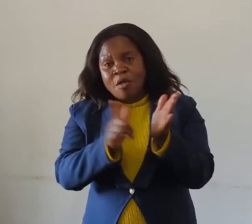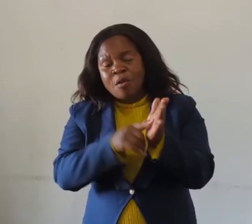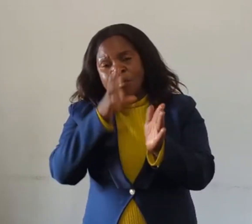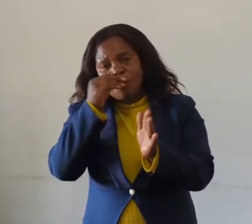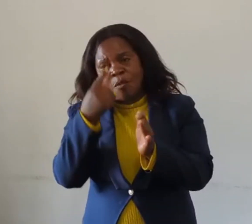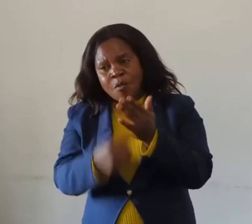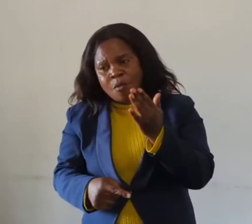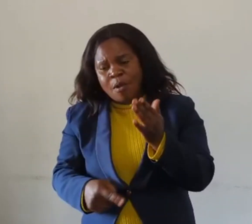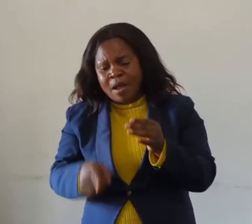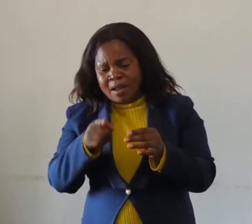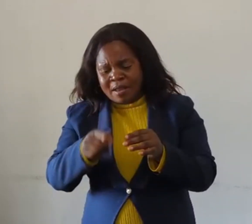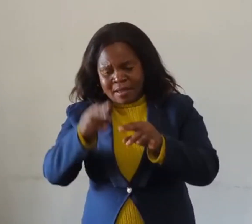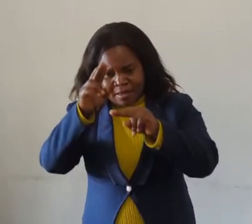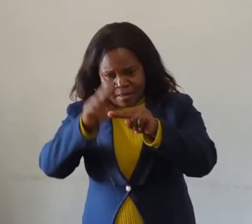be decided by lot,